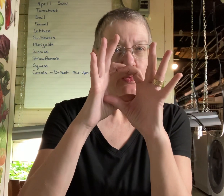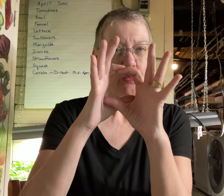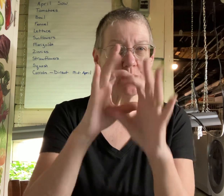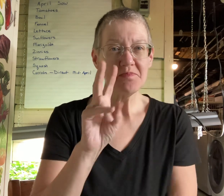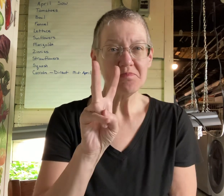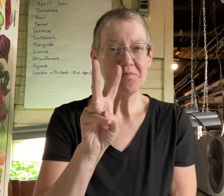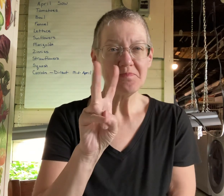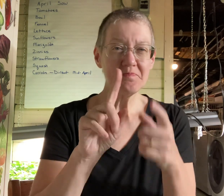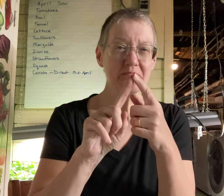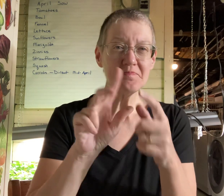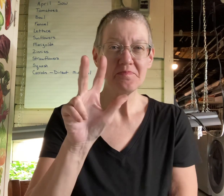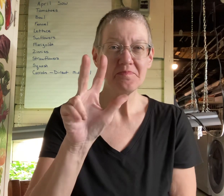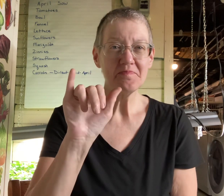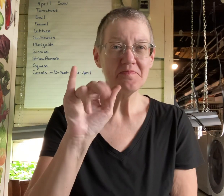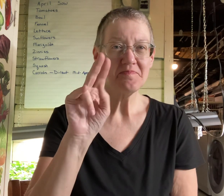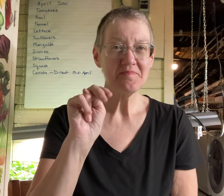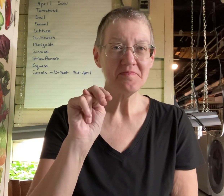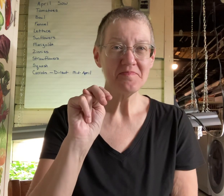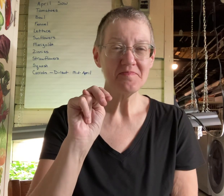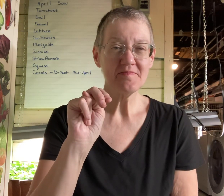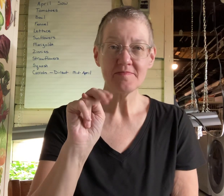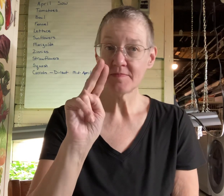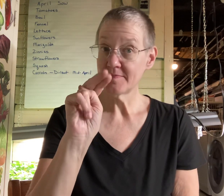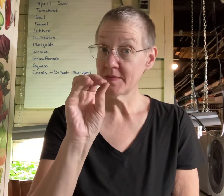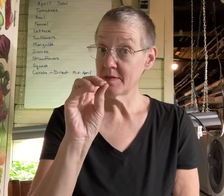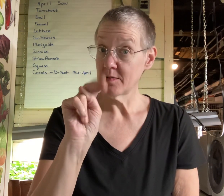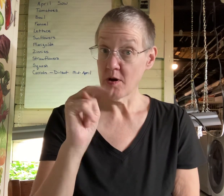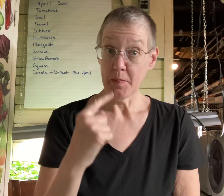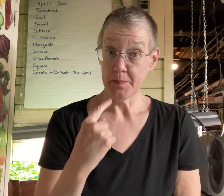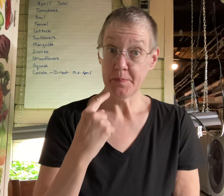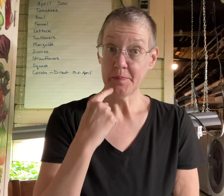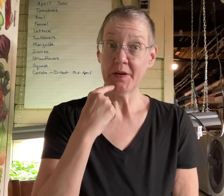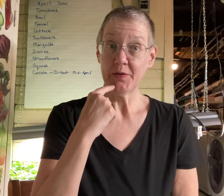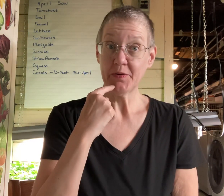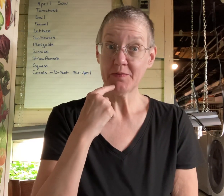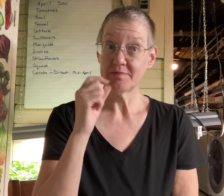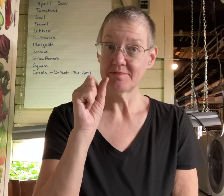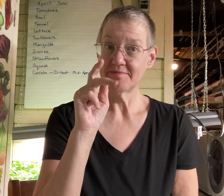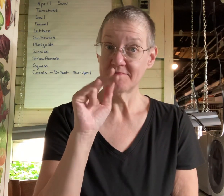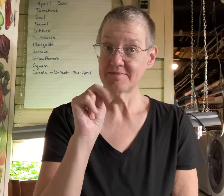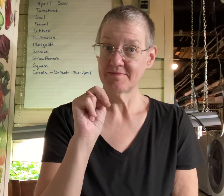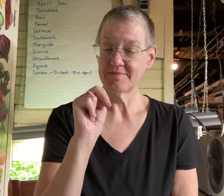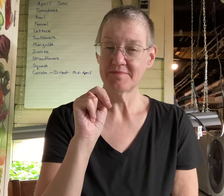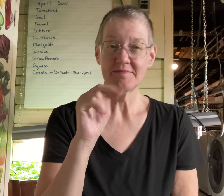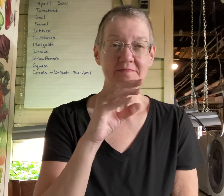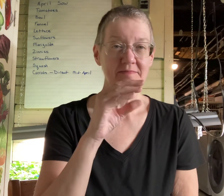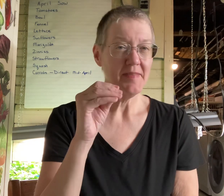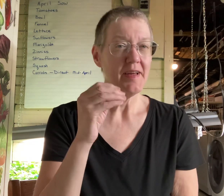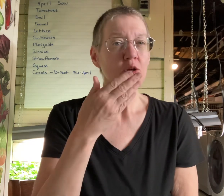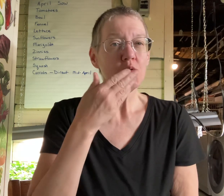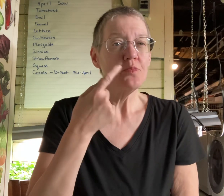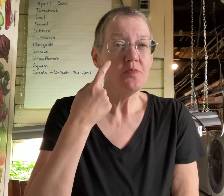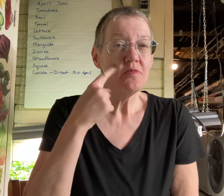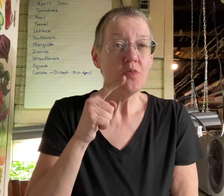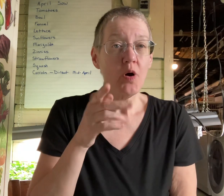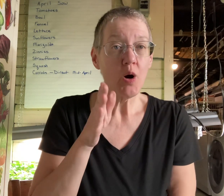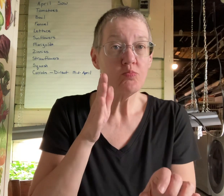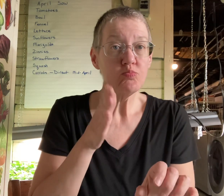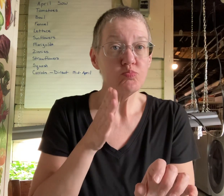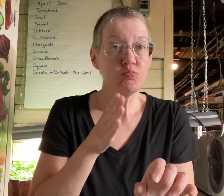They're about a 2 to 3 inch cucumber. They have a non-bitter skin and they're good